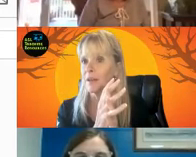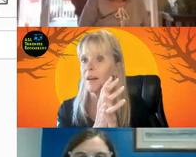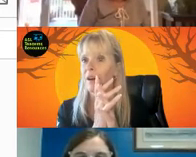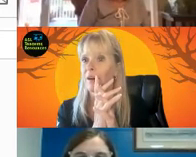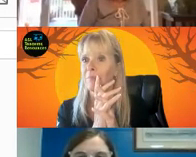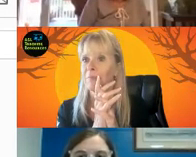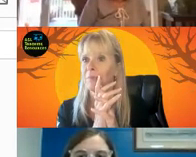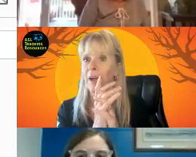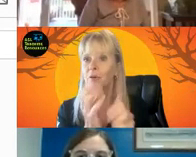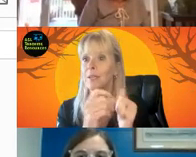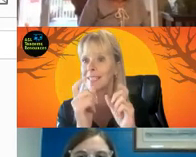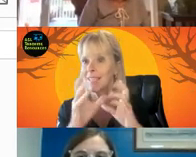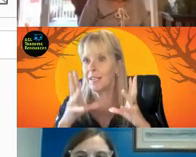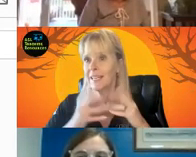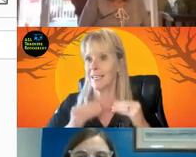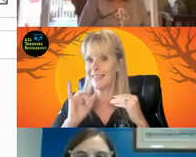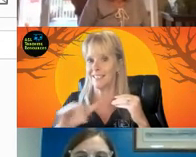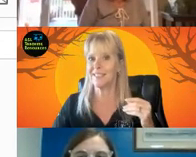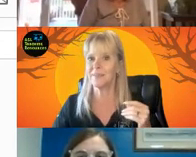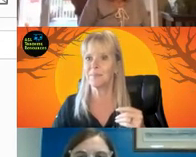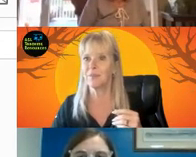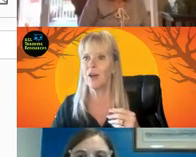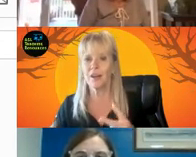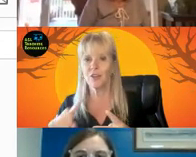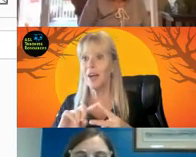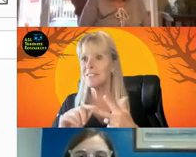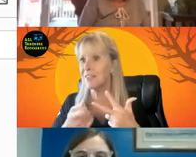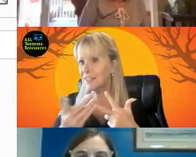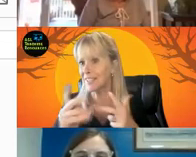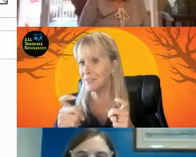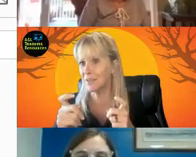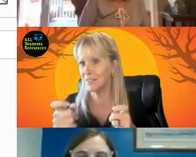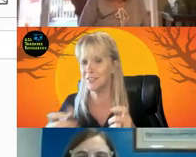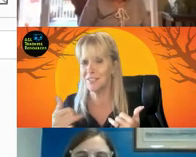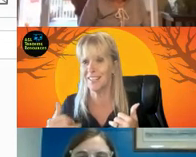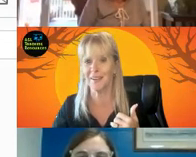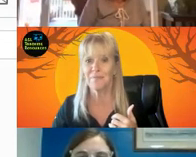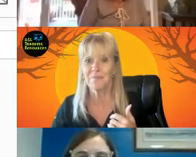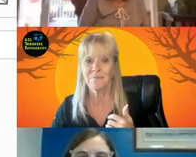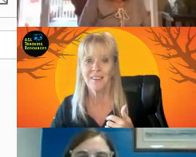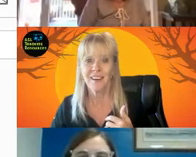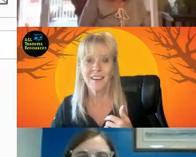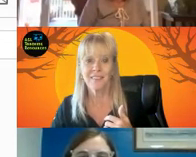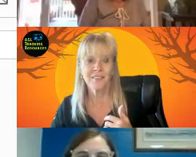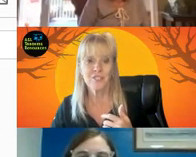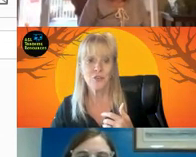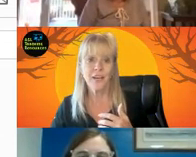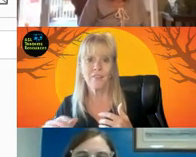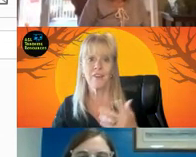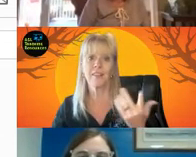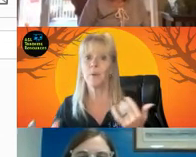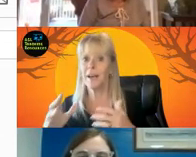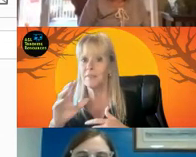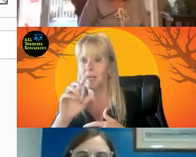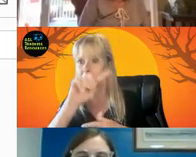free. Everyone's getting this. You have several gifts we're giving you today, so you can